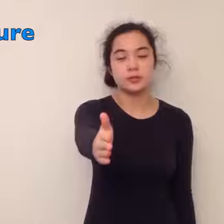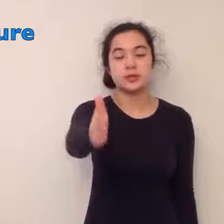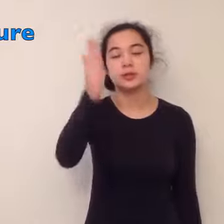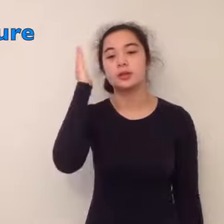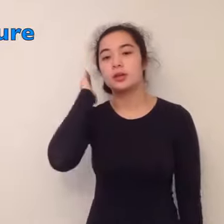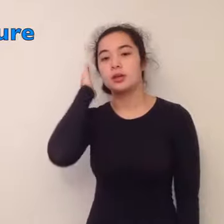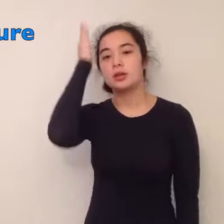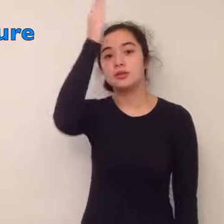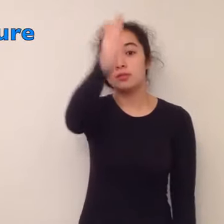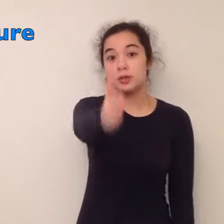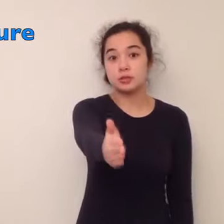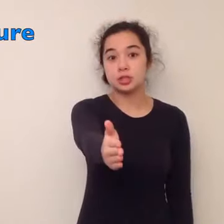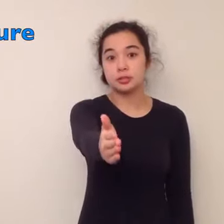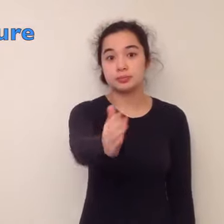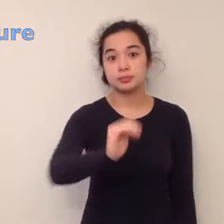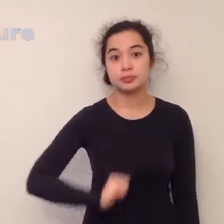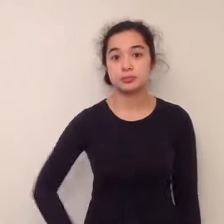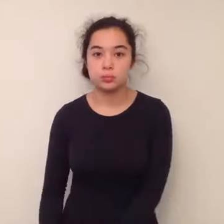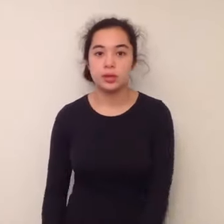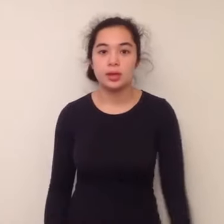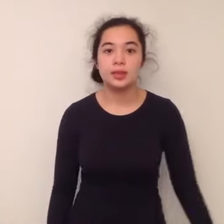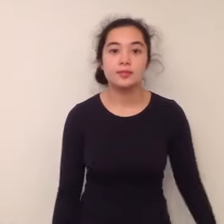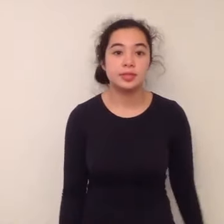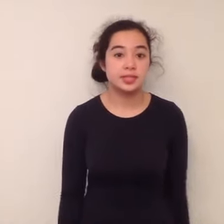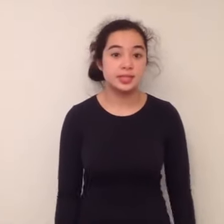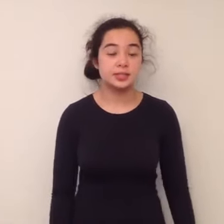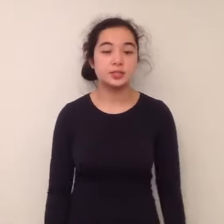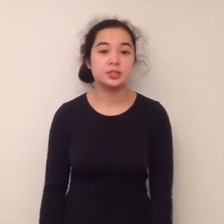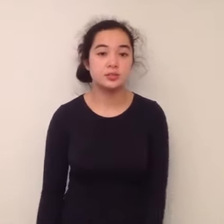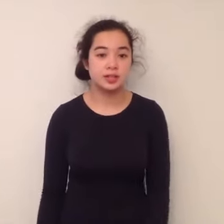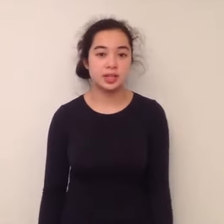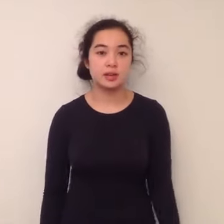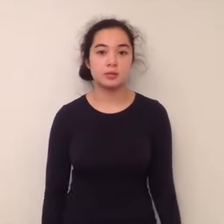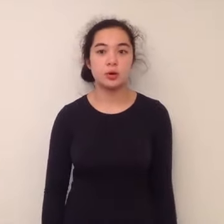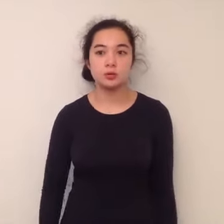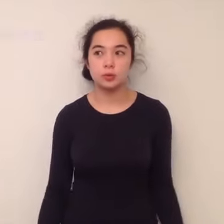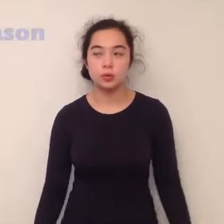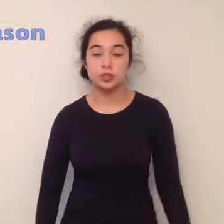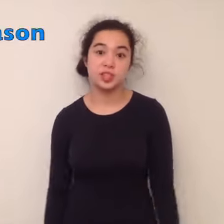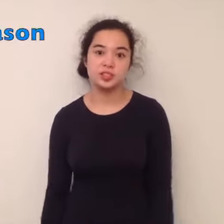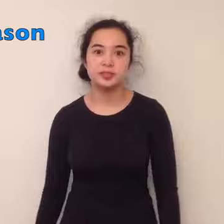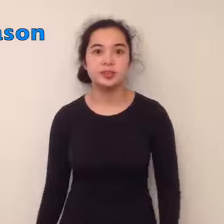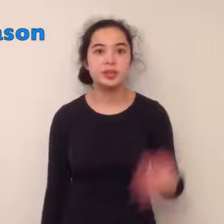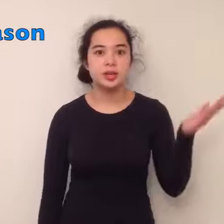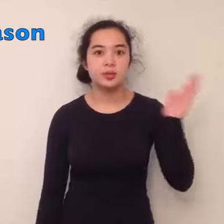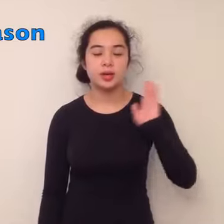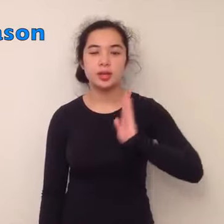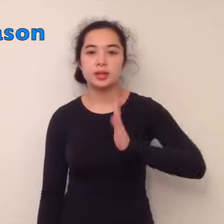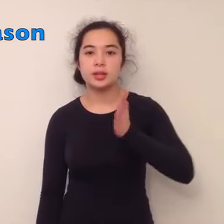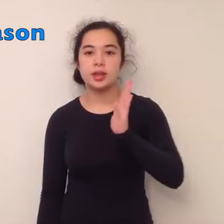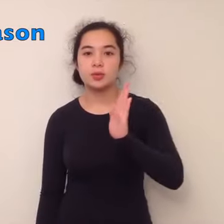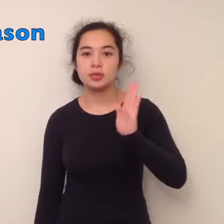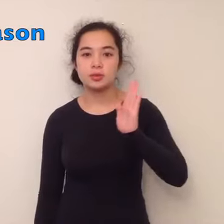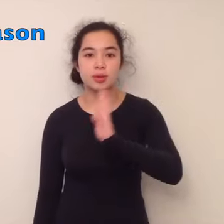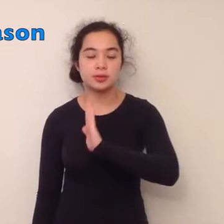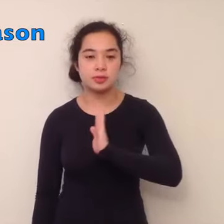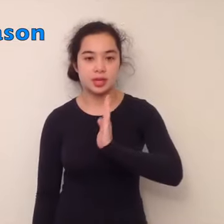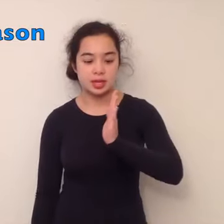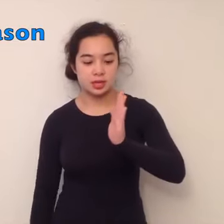you. Future. And then for the seasons, you first have the word for season, where, like with the months of the year, you